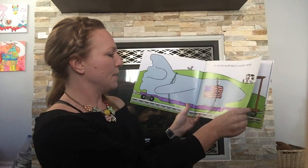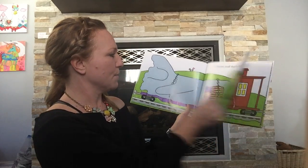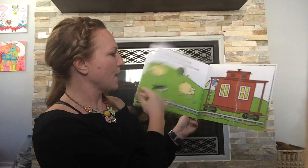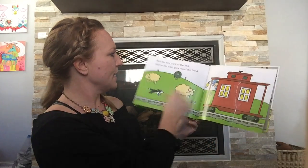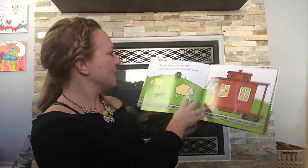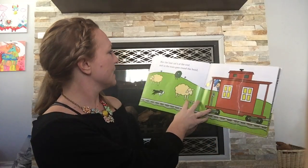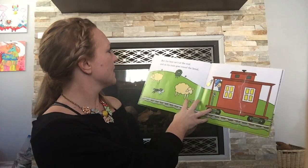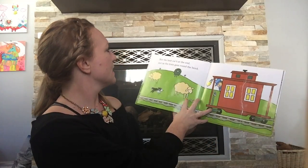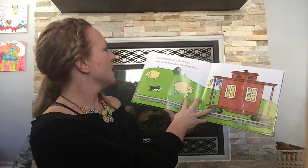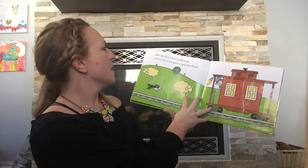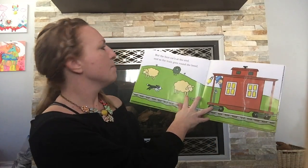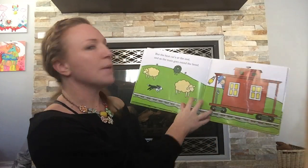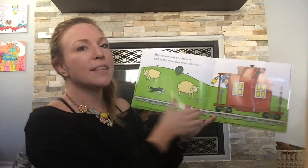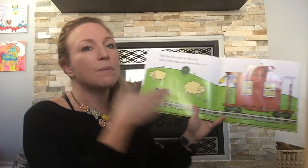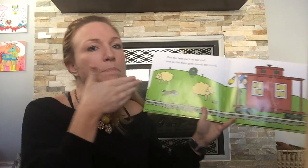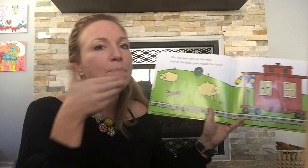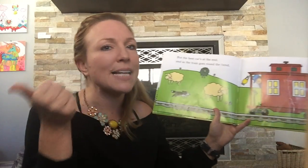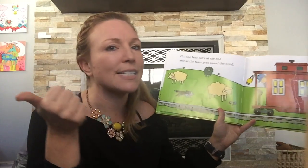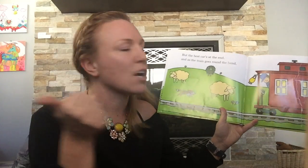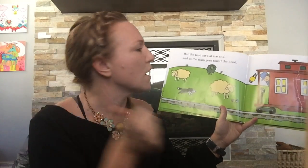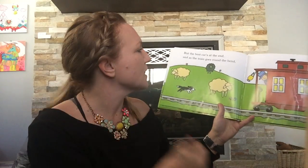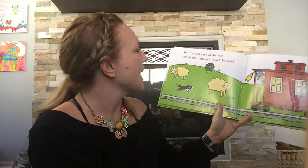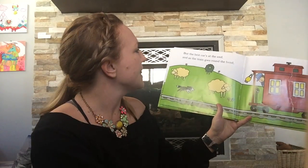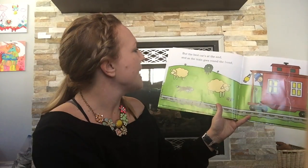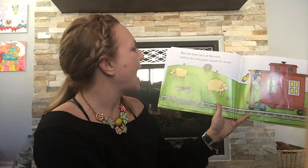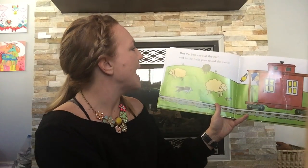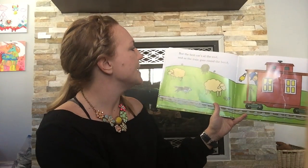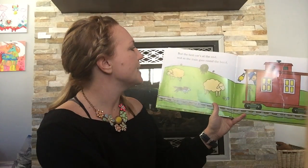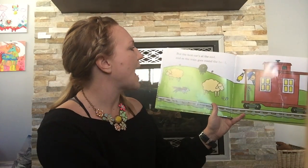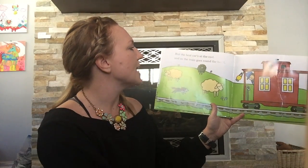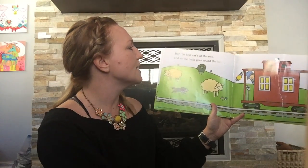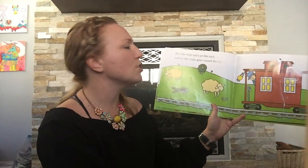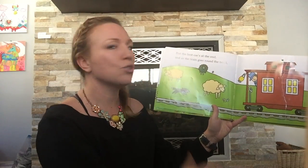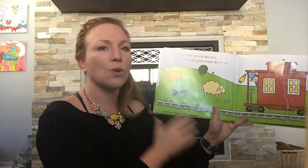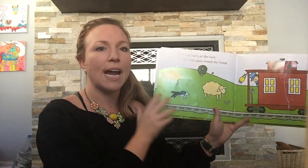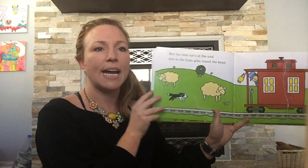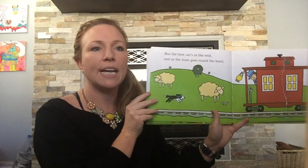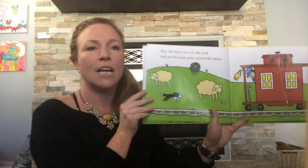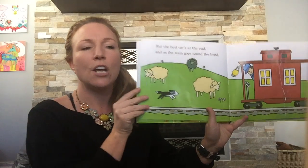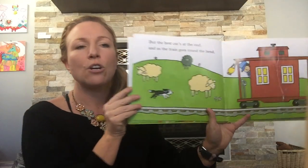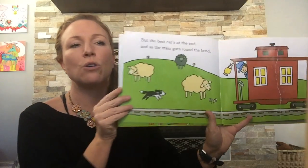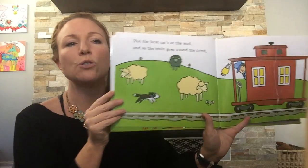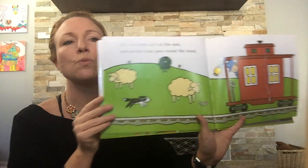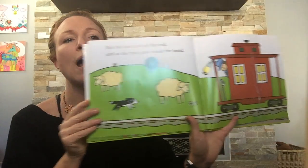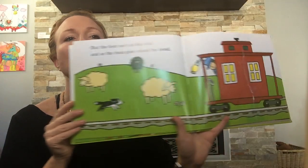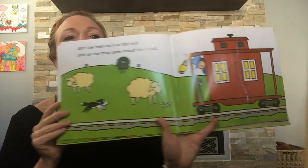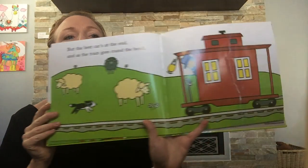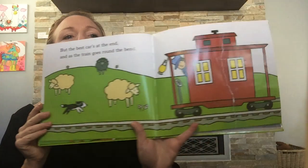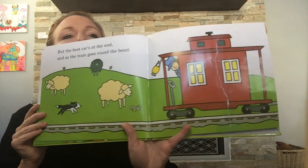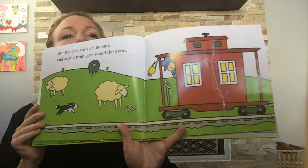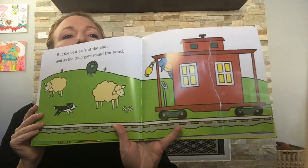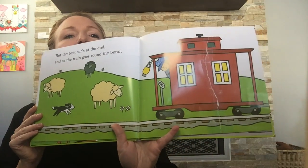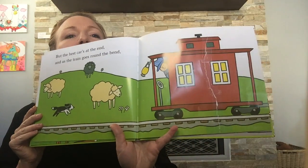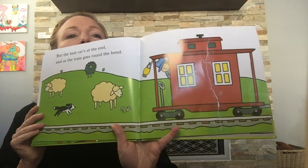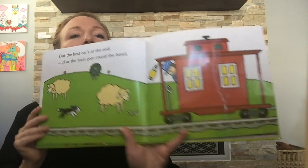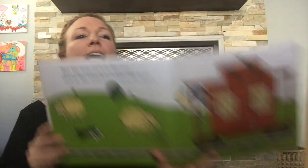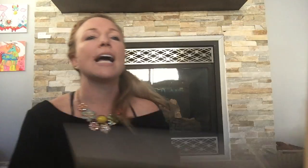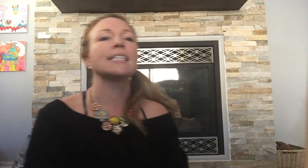Right. But the best car's at the end as the train goes round the bend. As